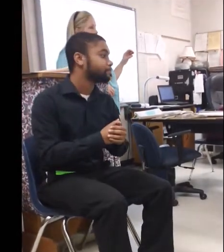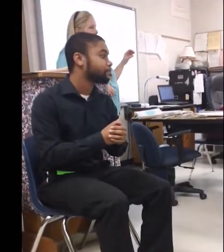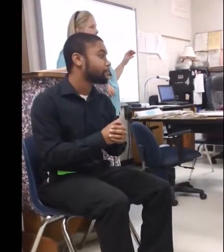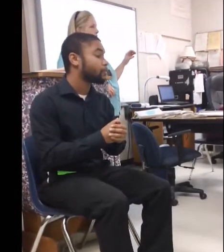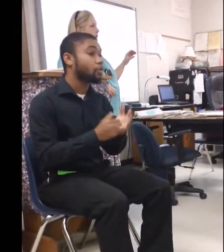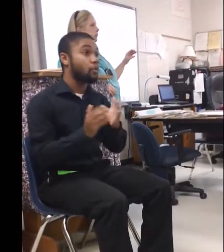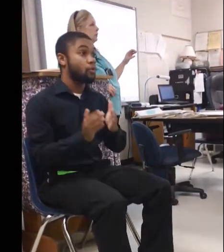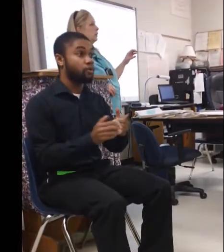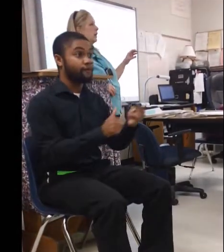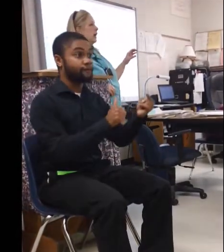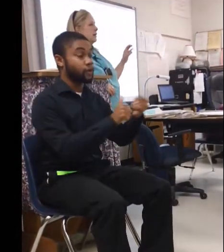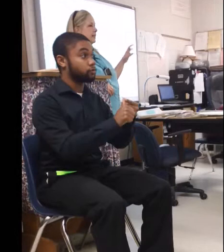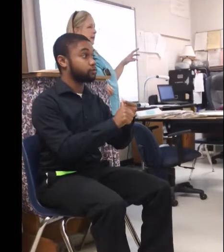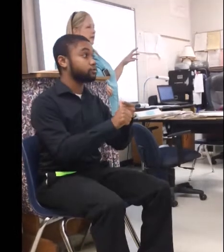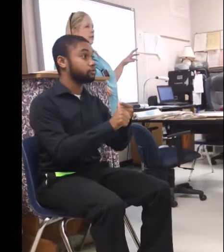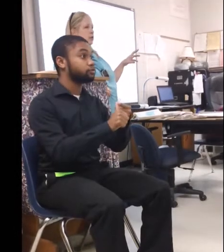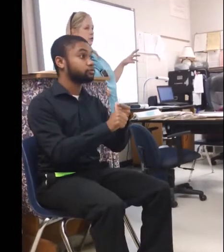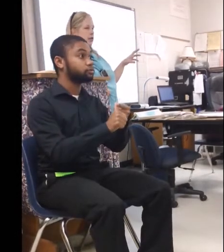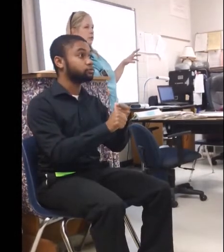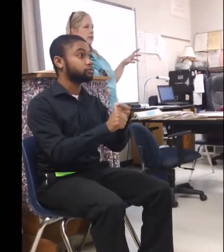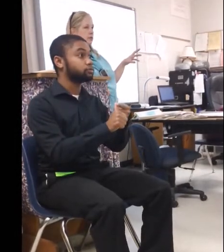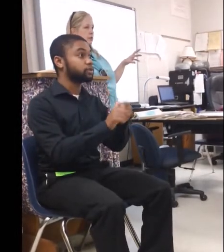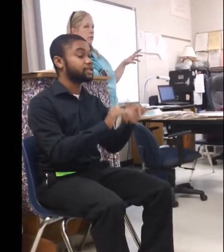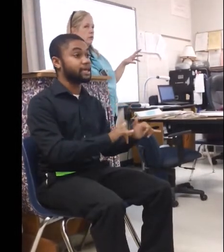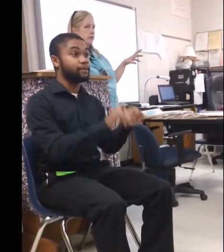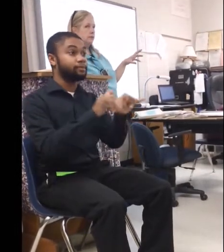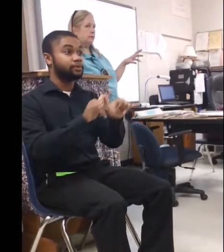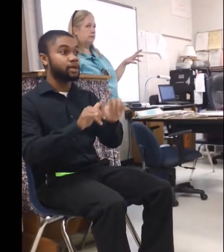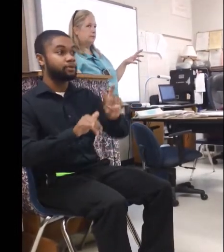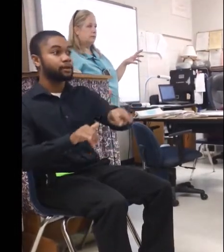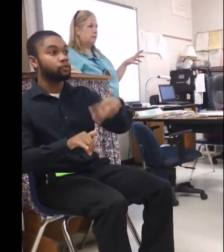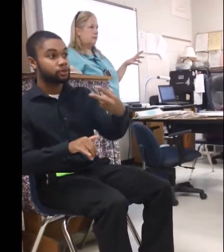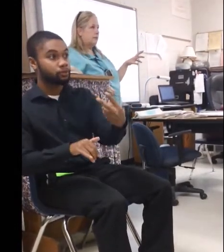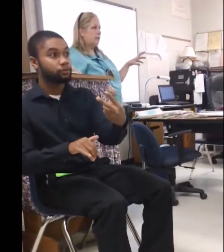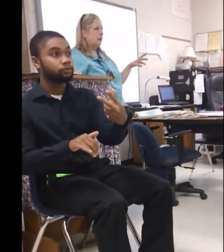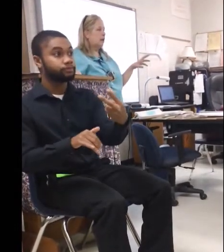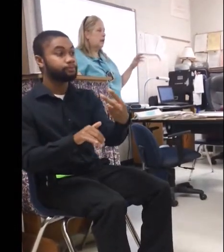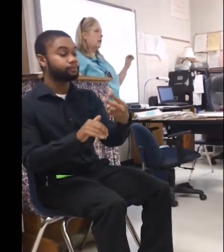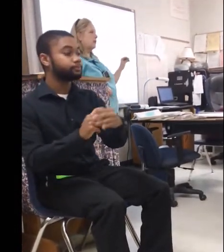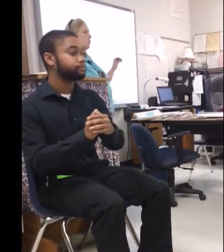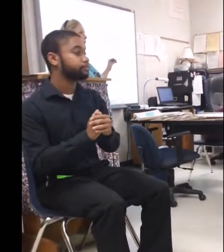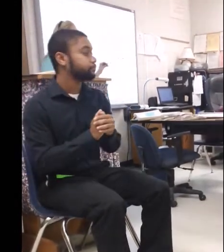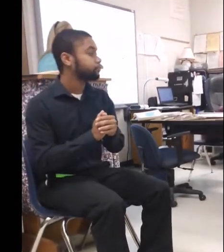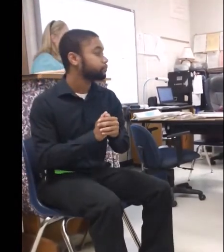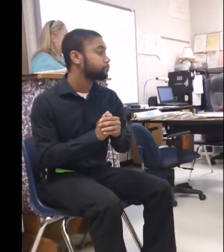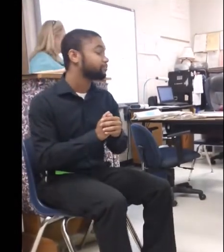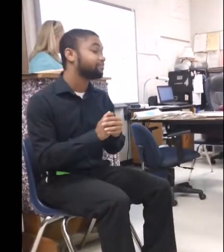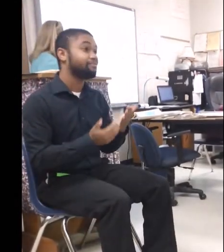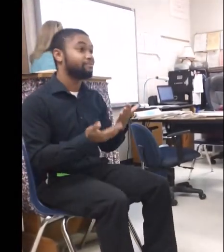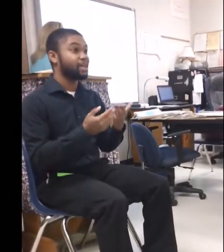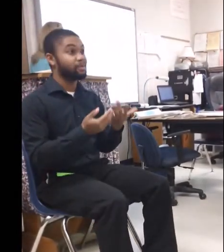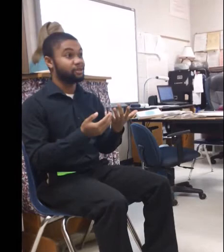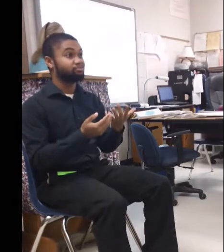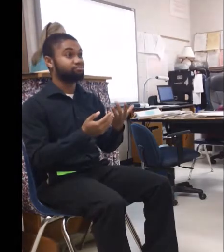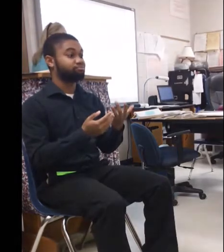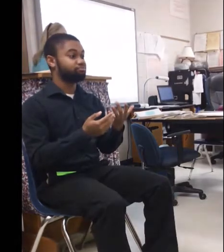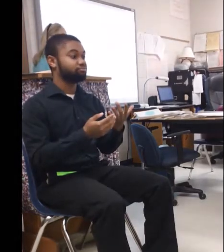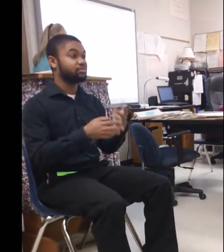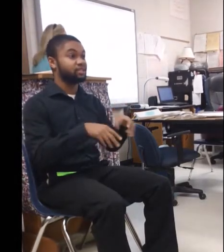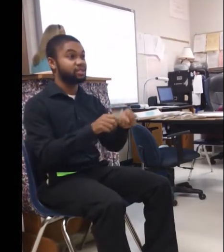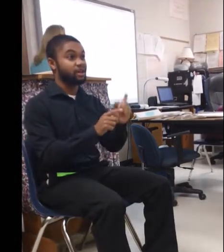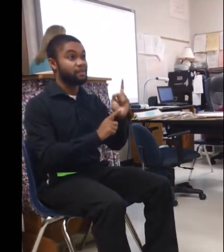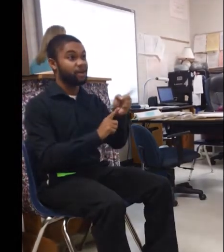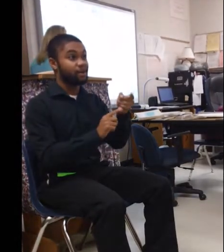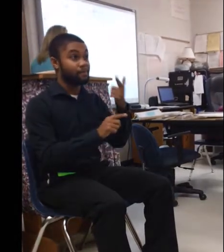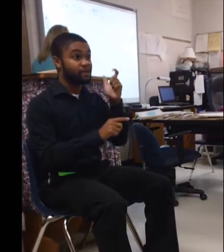factor it Oh, at the same time that you take the reciprocal. And now this one may take you a minute because you're gonna have to factor all